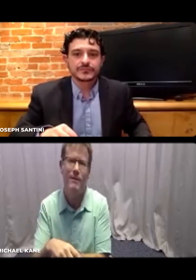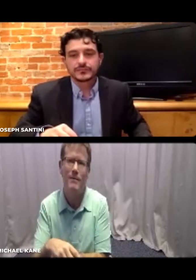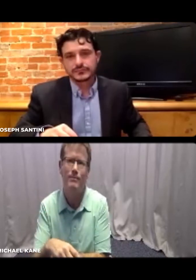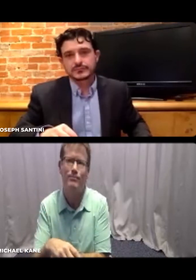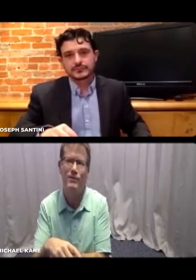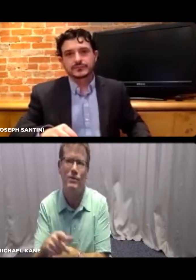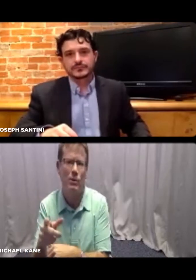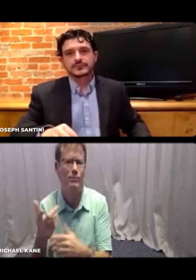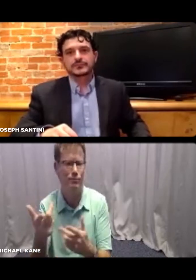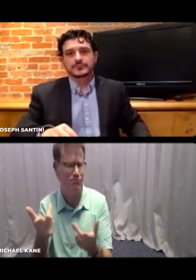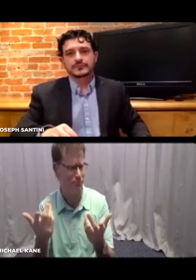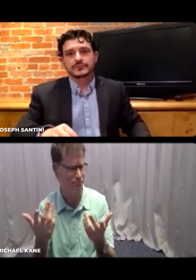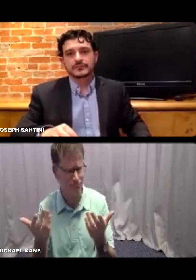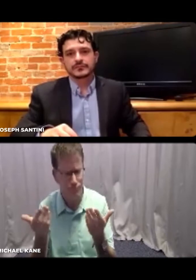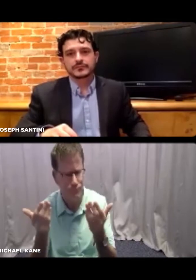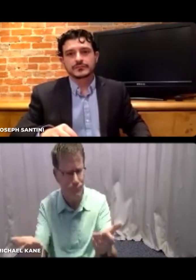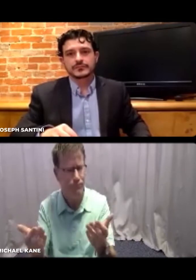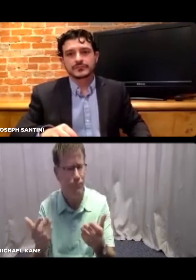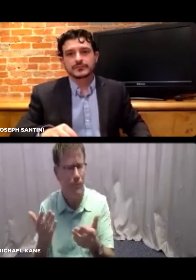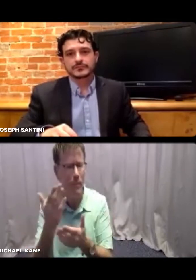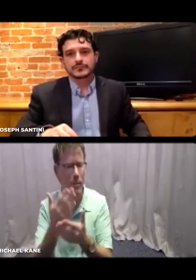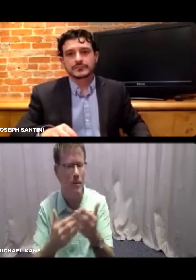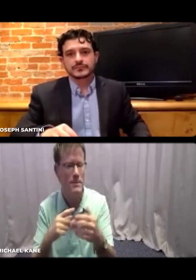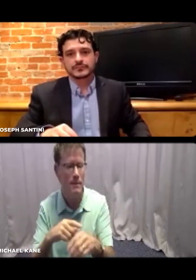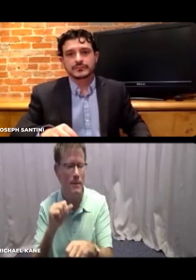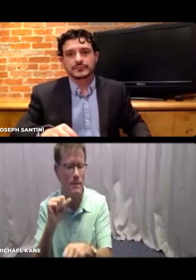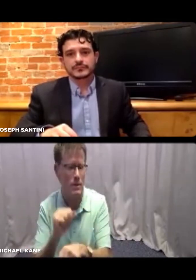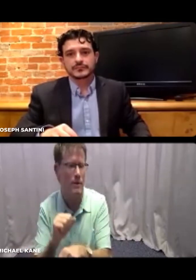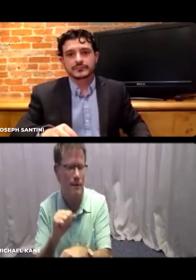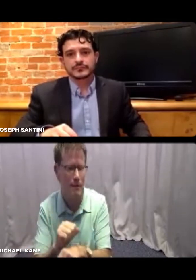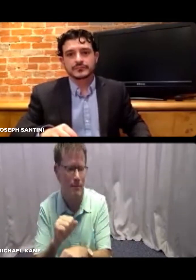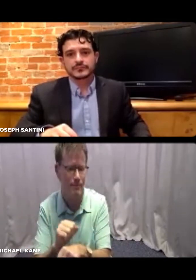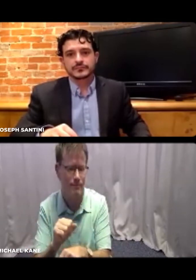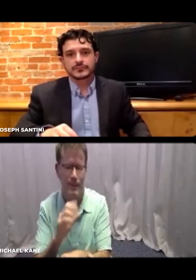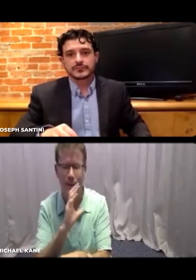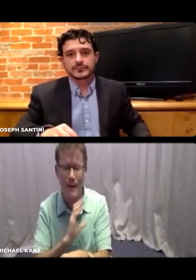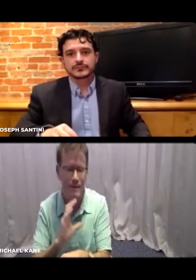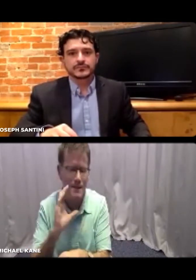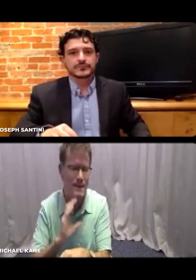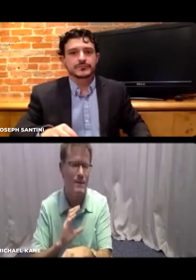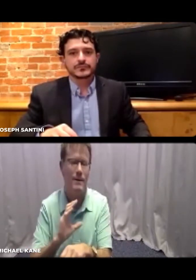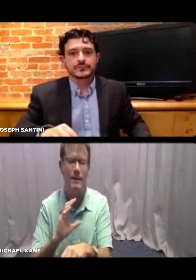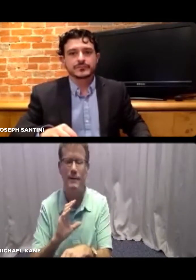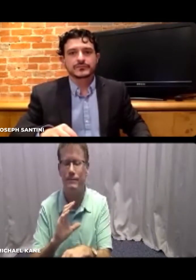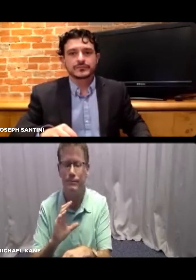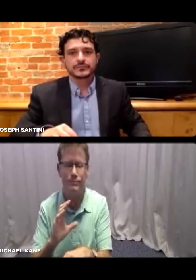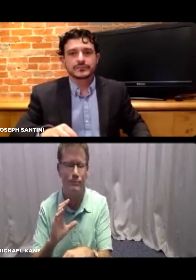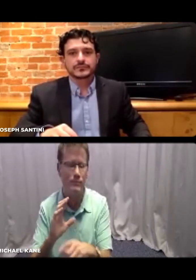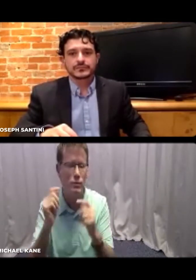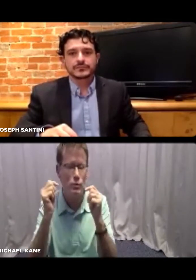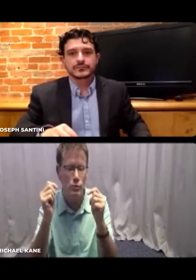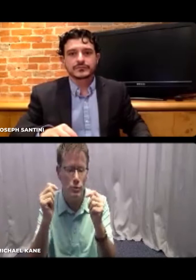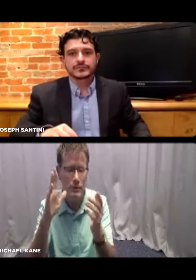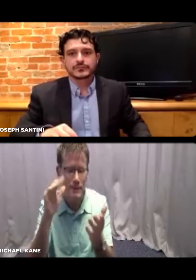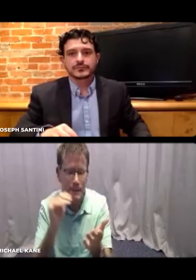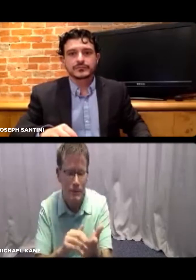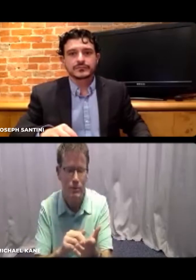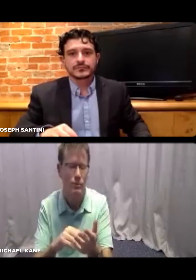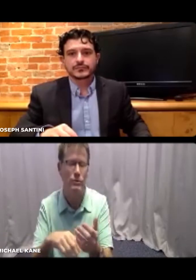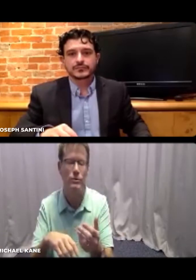in a Roth IRA. You know, go ahead and get a part-time job, I'll tell them, whether that be on campus, you know, in